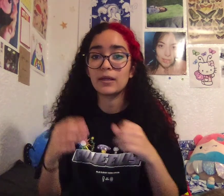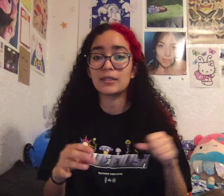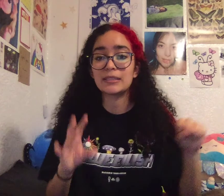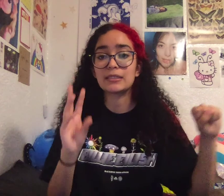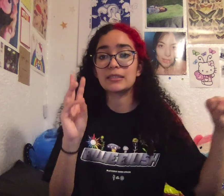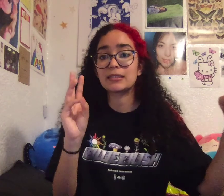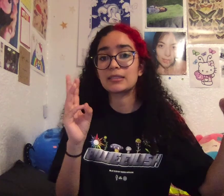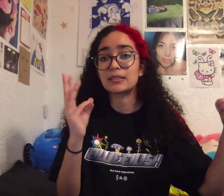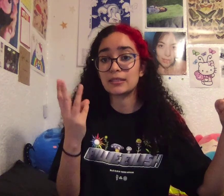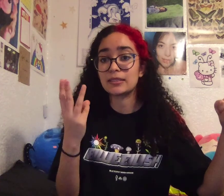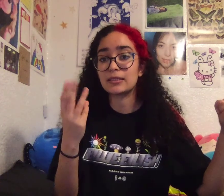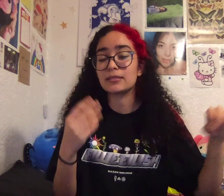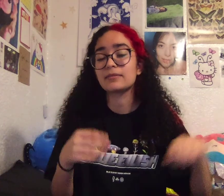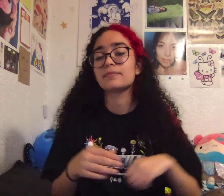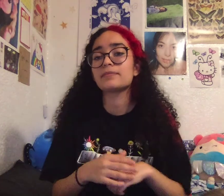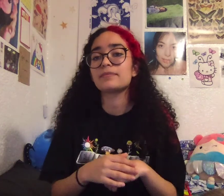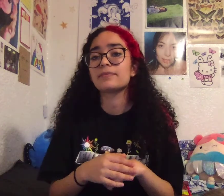between Jupiter and Uranus.